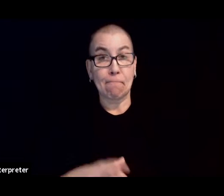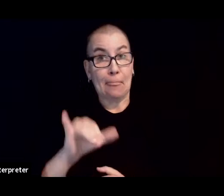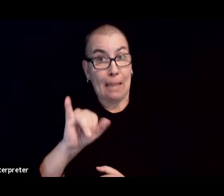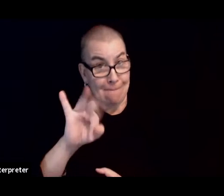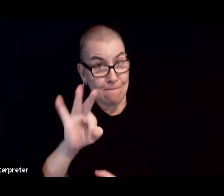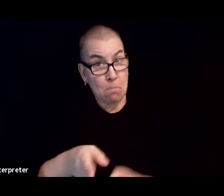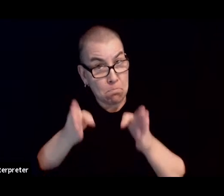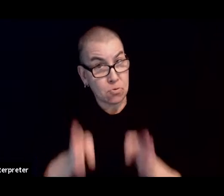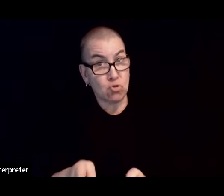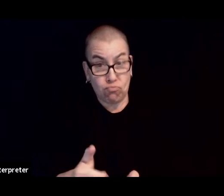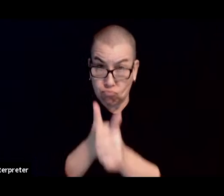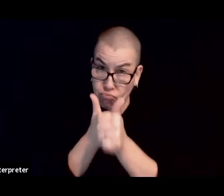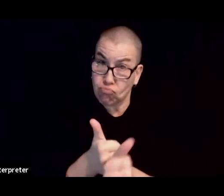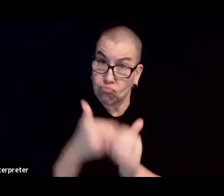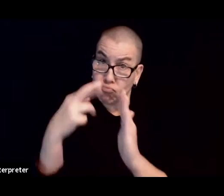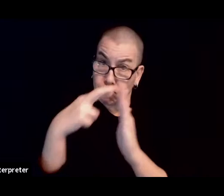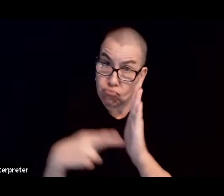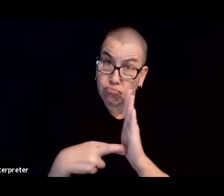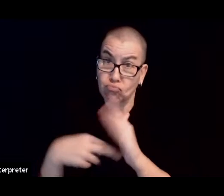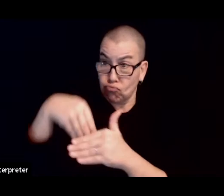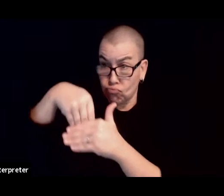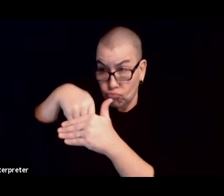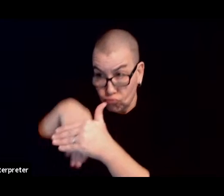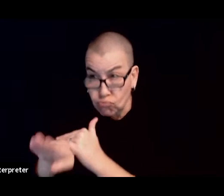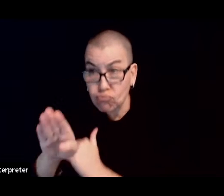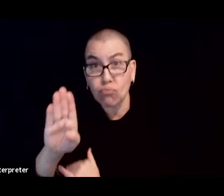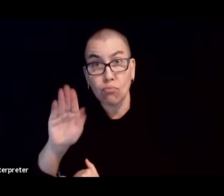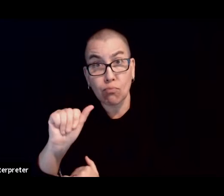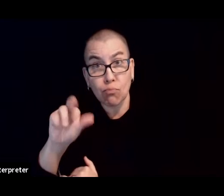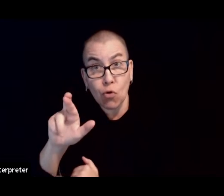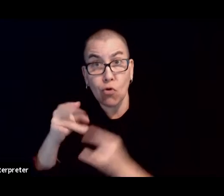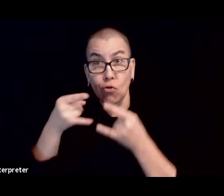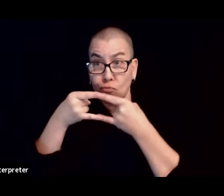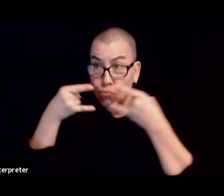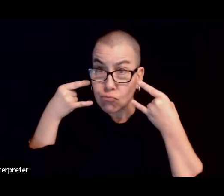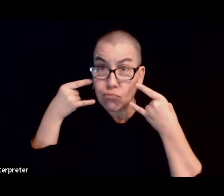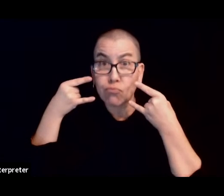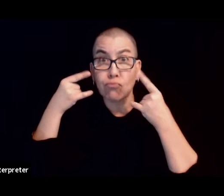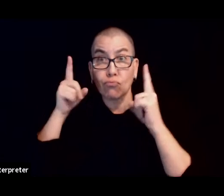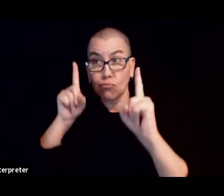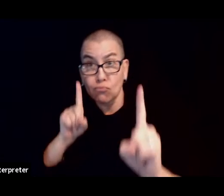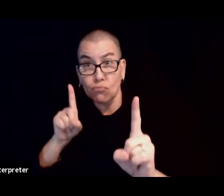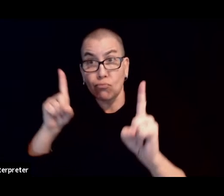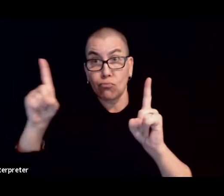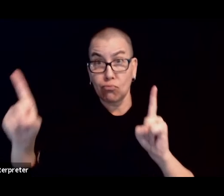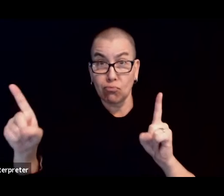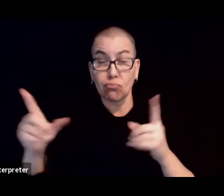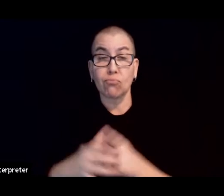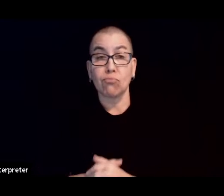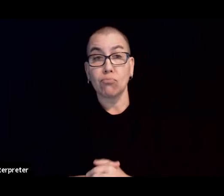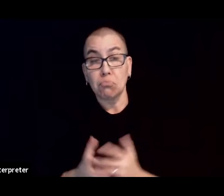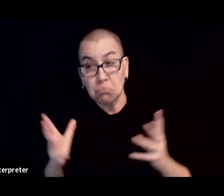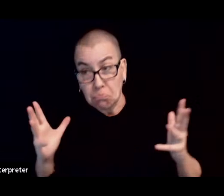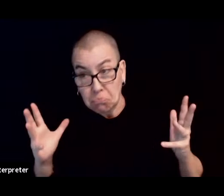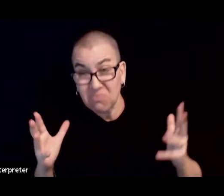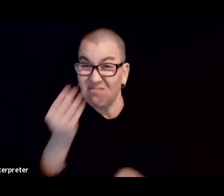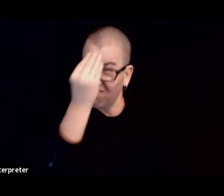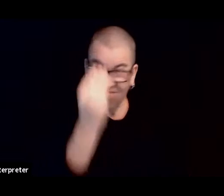I really feel that these are very unsafe situations, and so I'm really uncomfortable